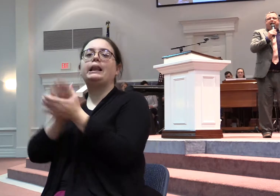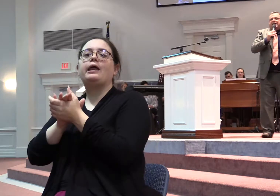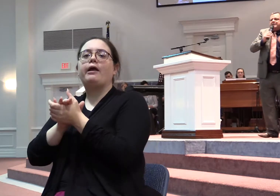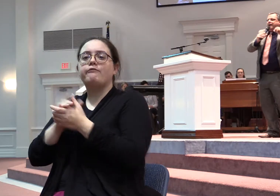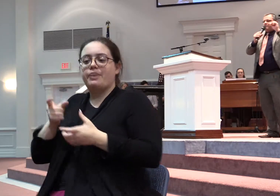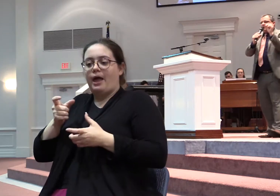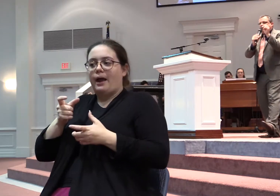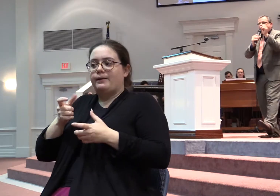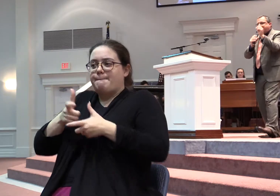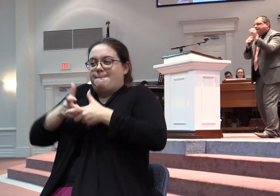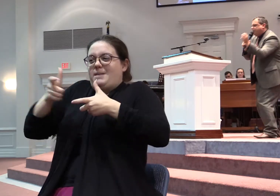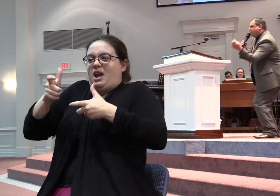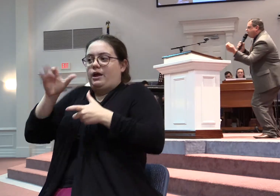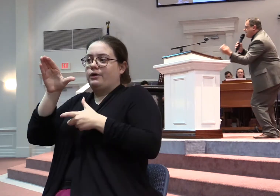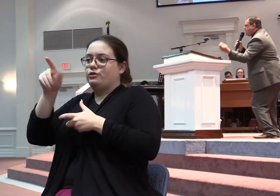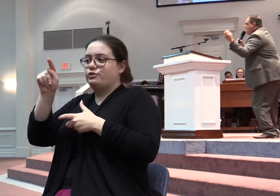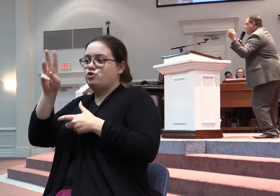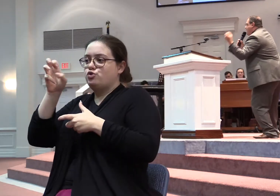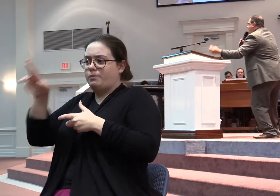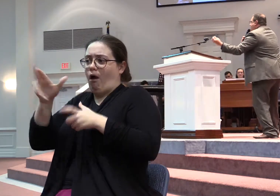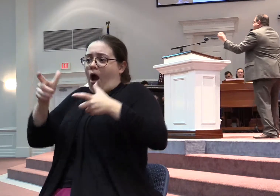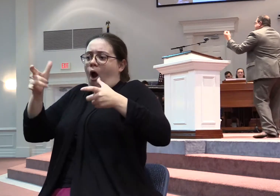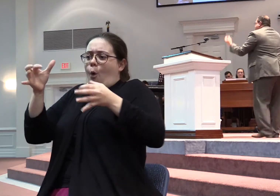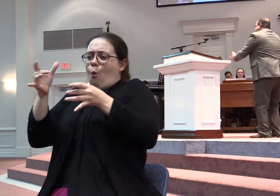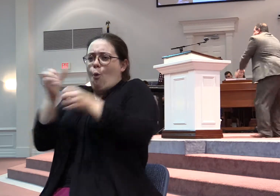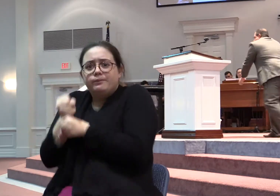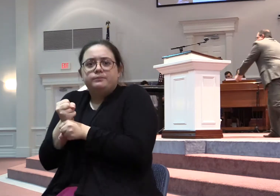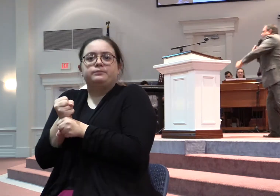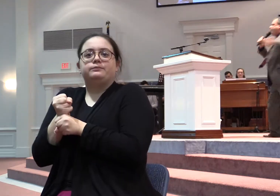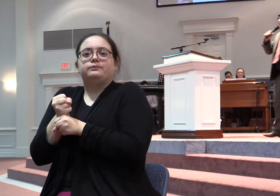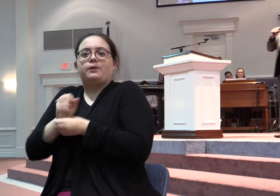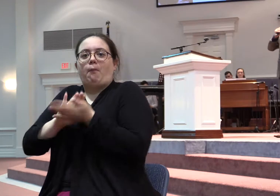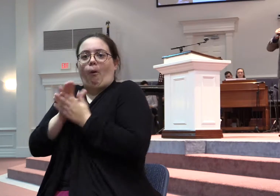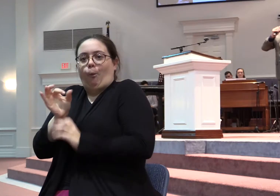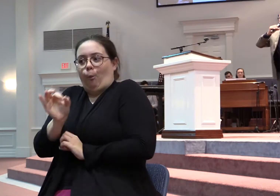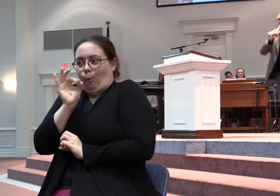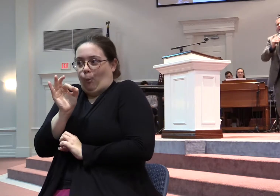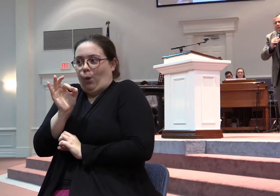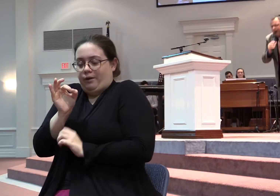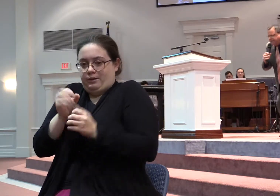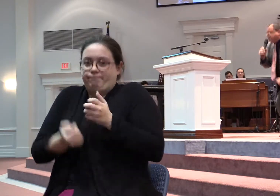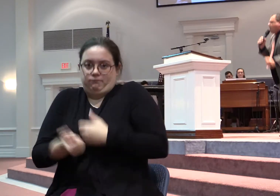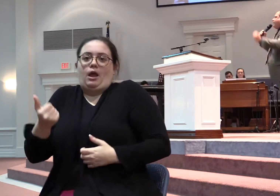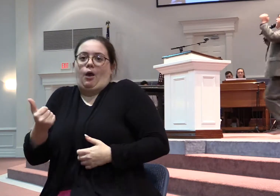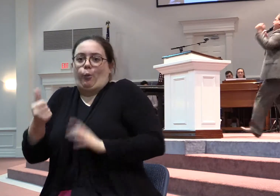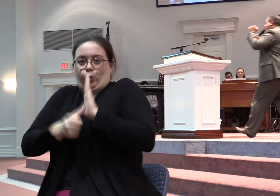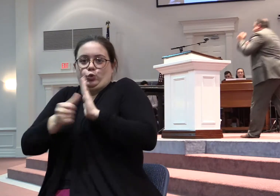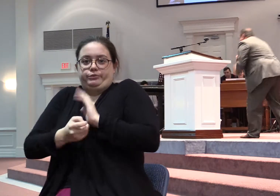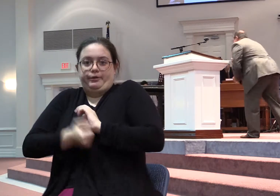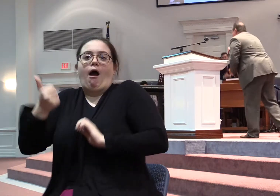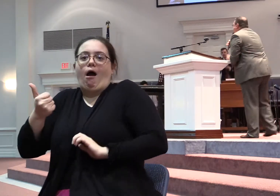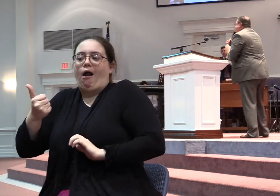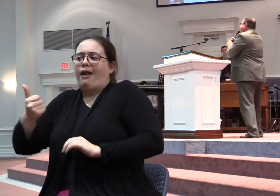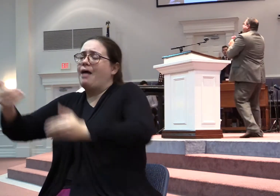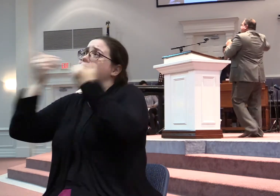big mass and he pushed it right down to a little tip of my appendix on the tumor, and they pulled it out of my body. And I give God the glory, and I give